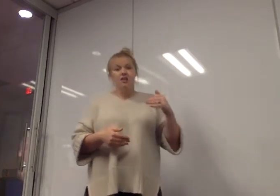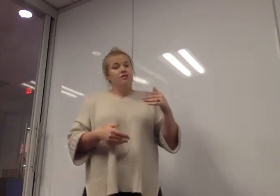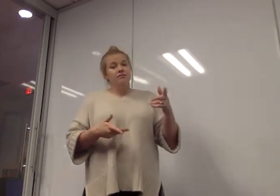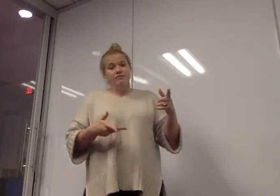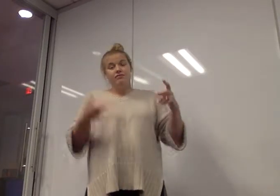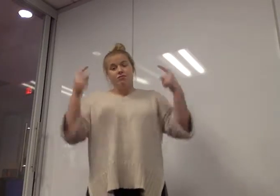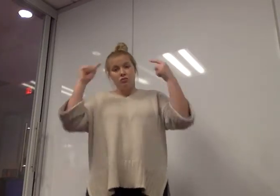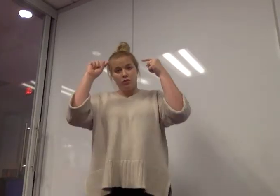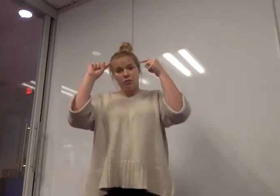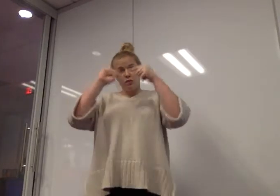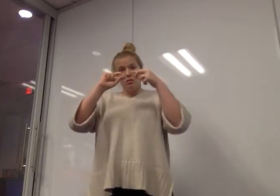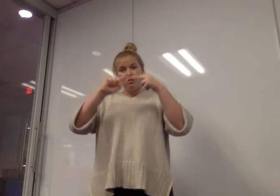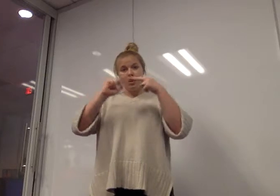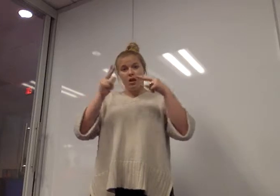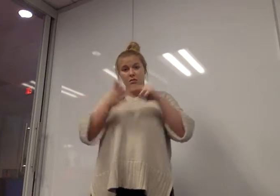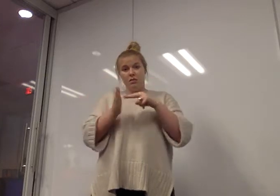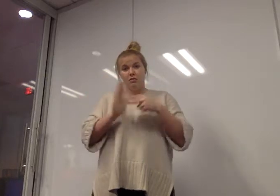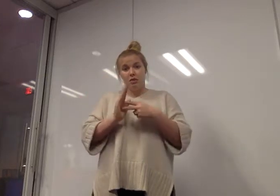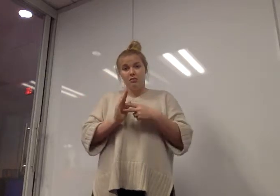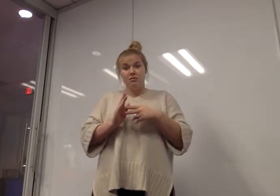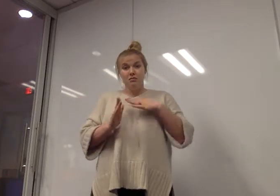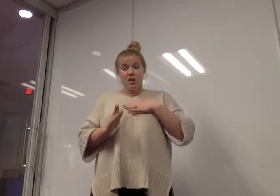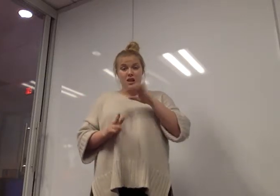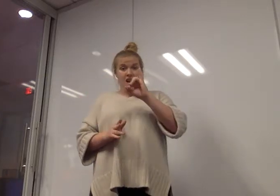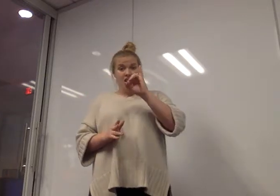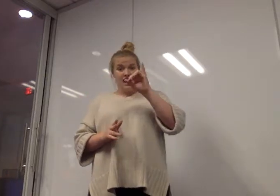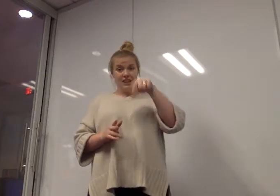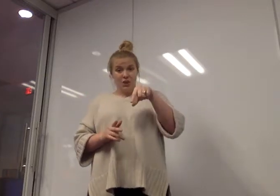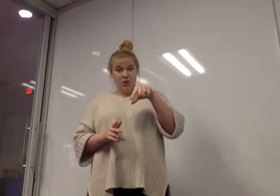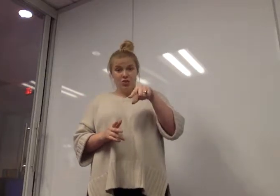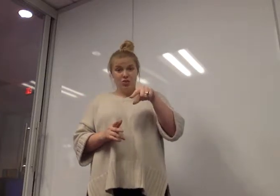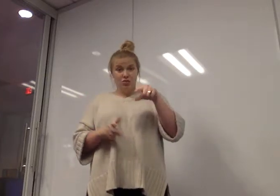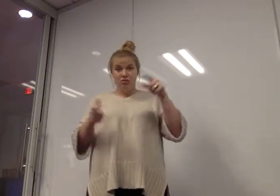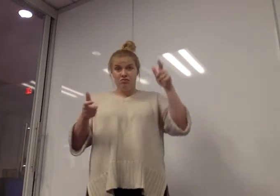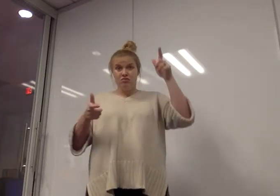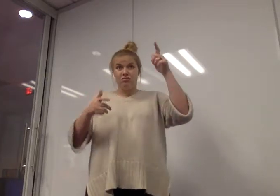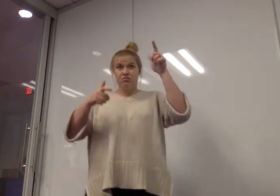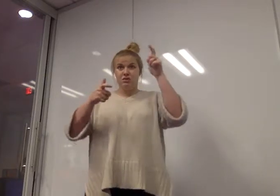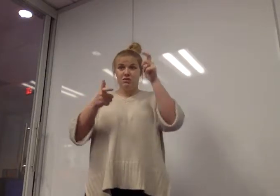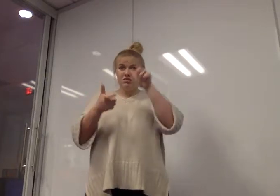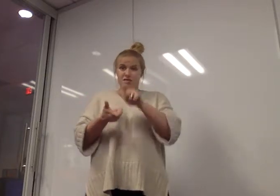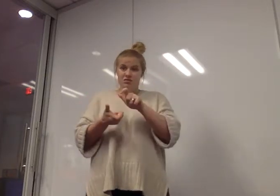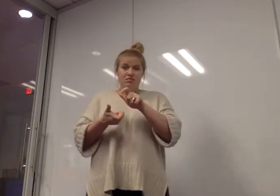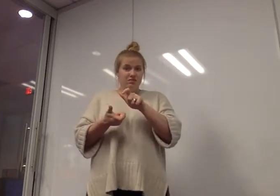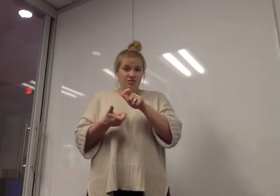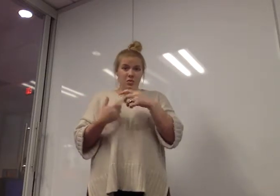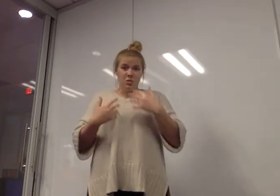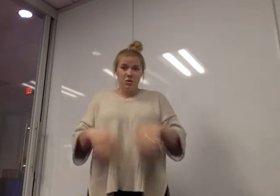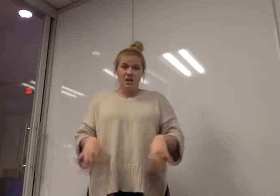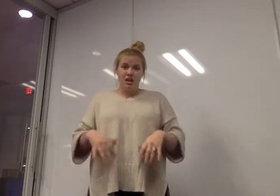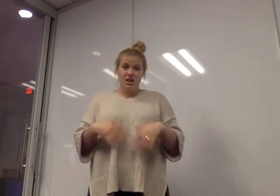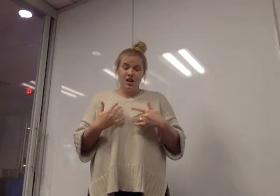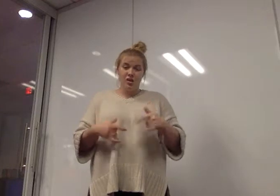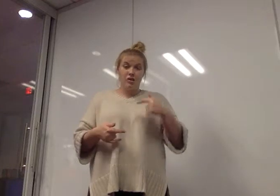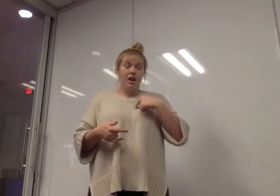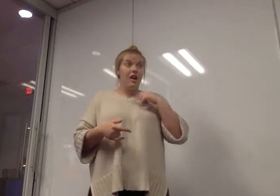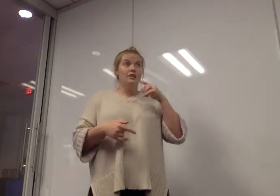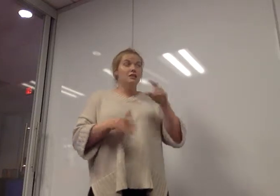standard deviations, which was very traumatic. I knew my IQ because I had identified with being smart, and I had been called gifted